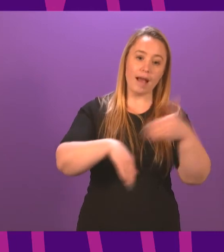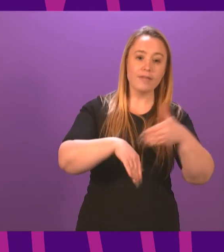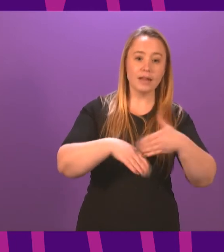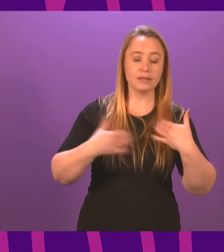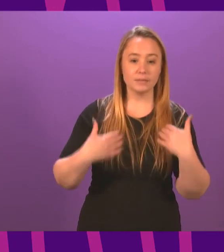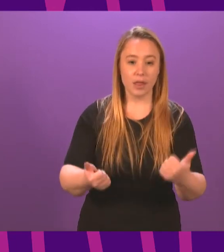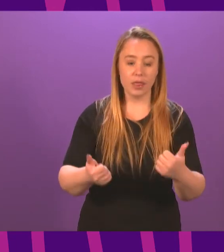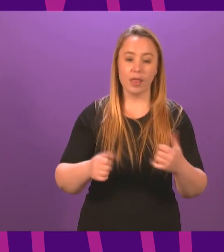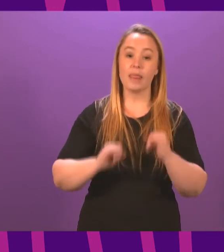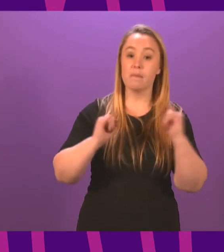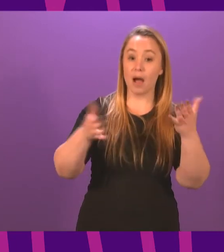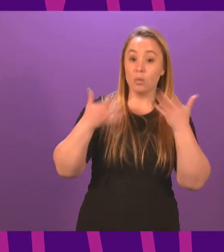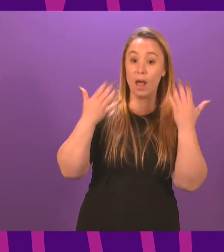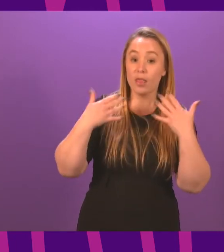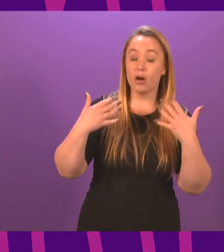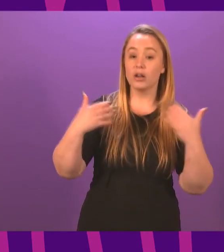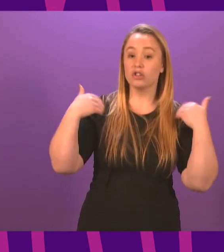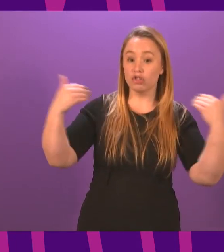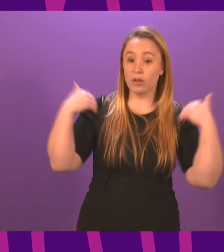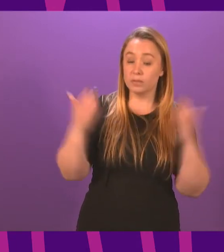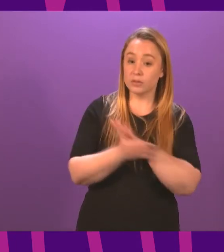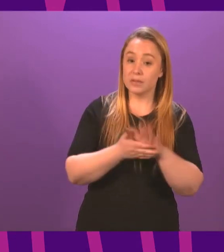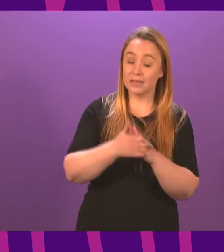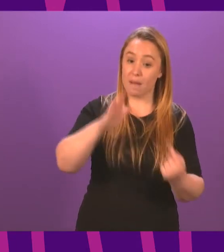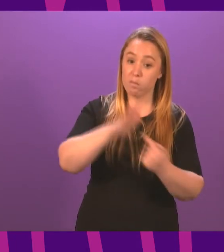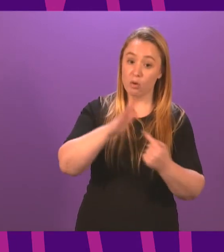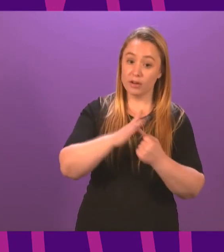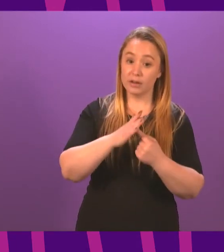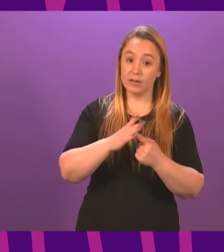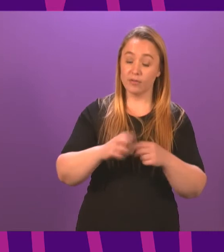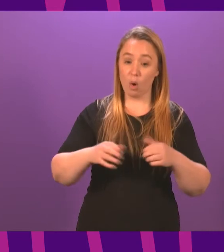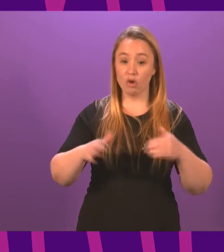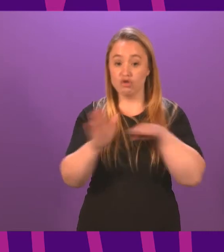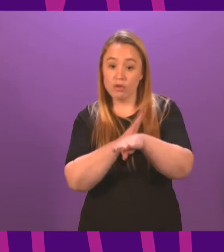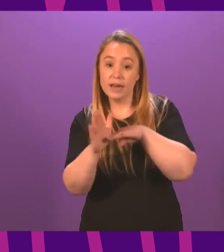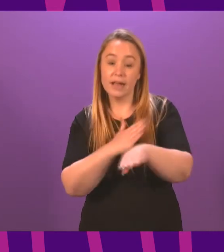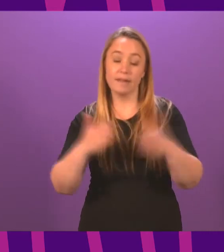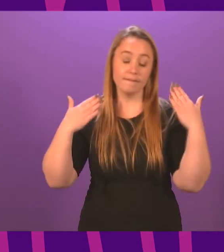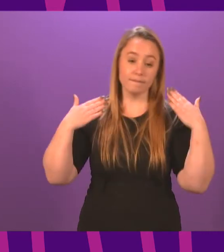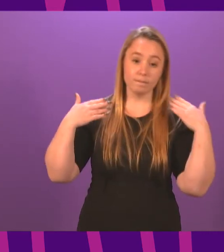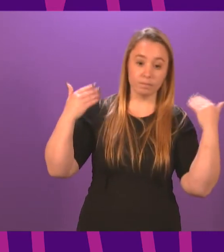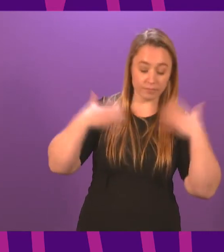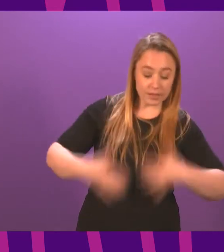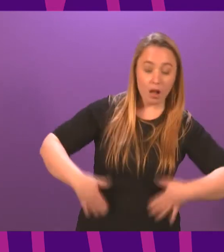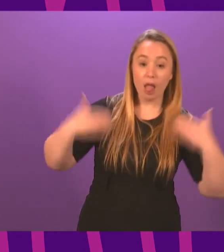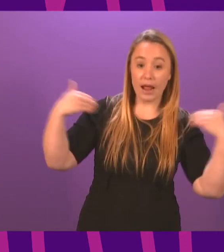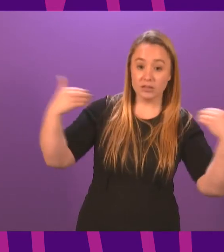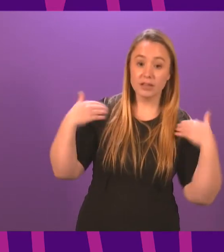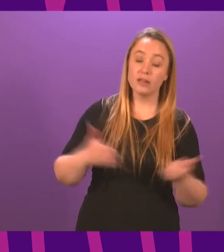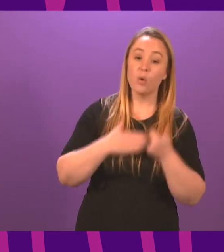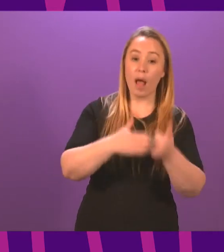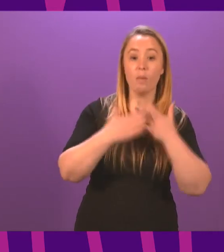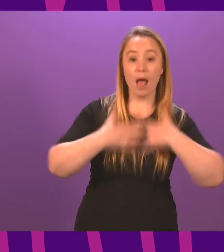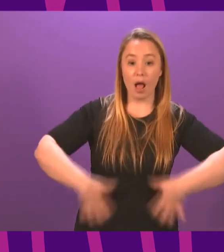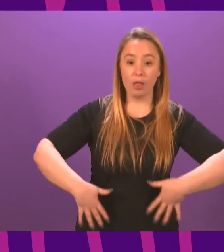and bad weather, gyms will become an increasingly important outlet for those where training and physical exercise is important not only for their health,